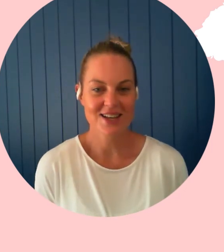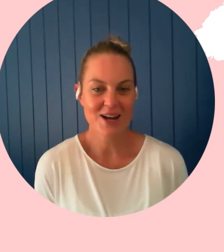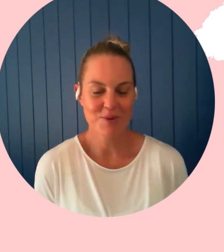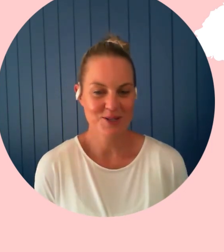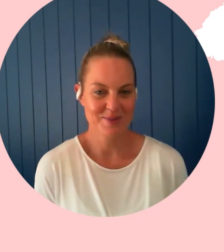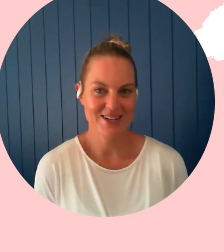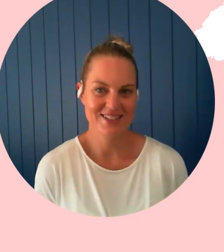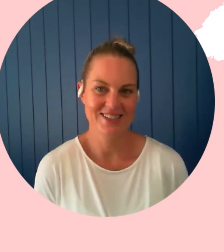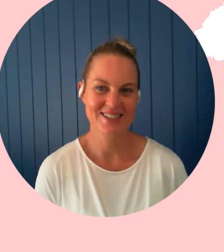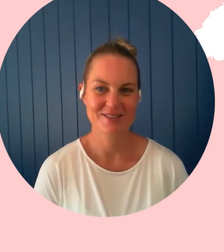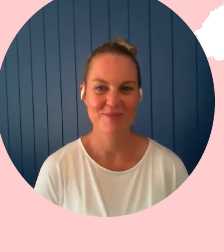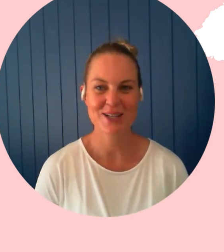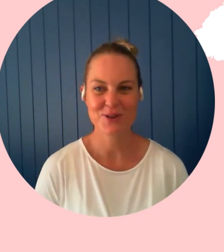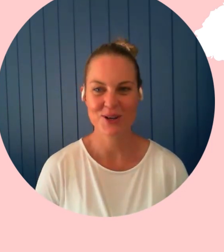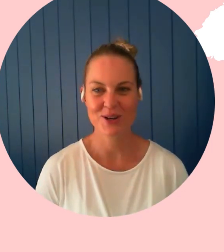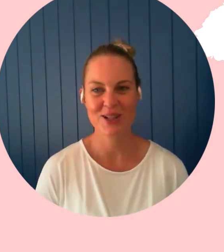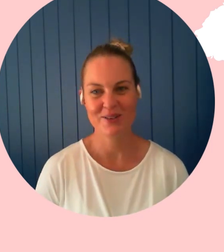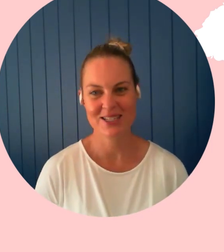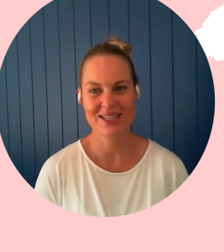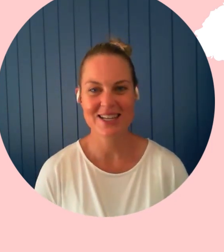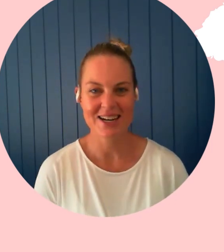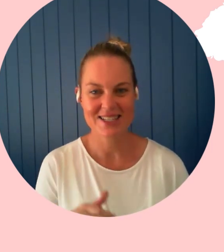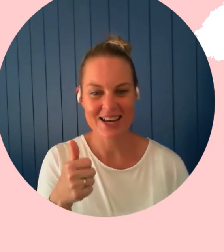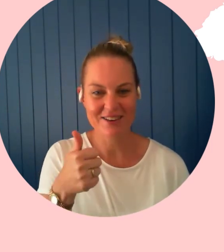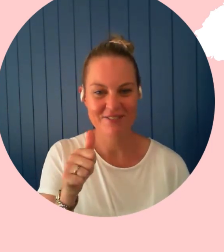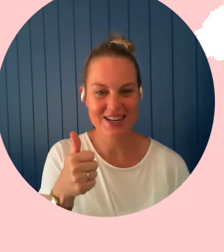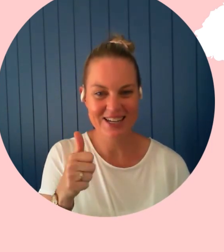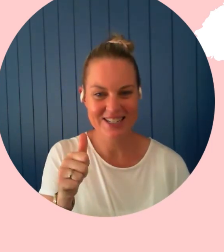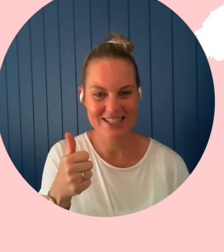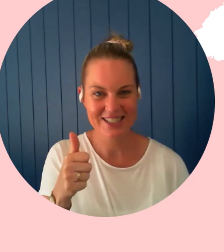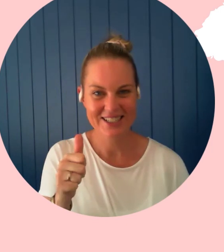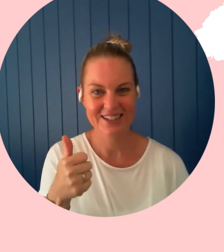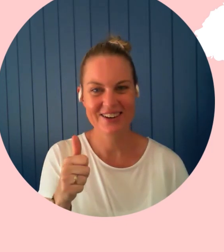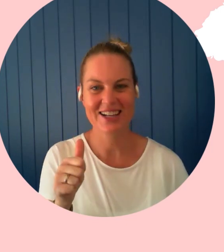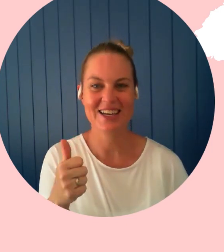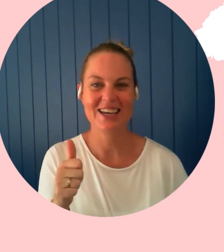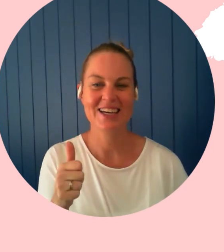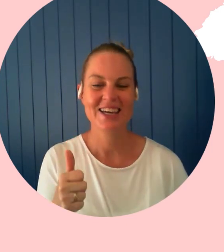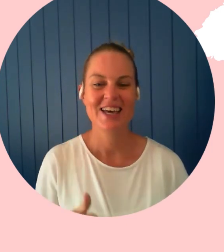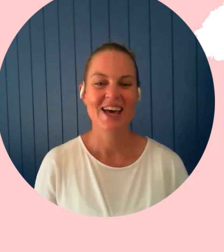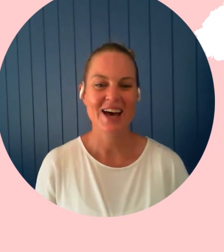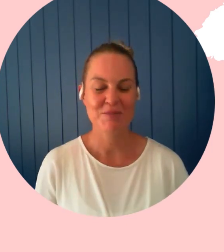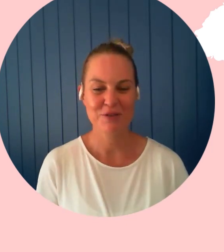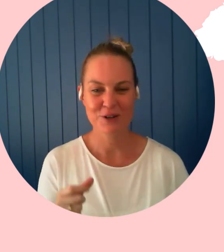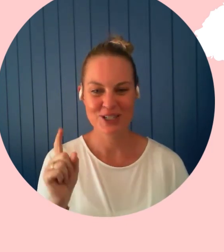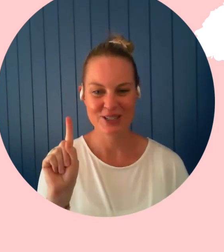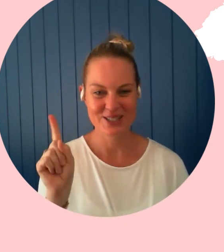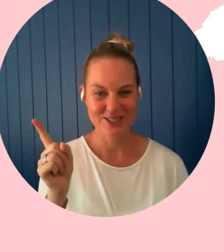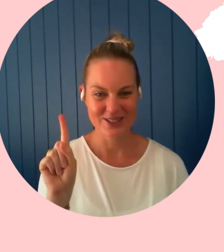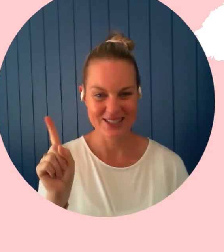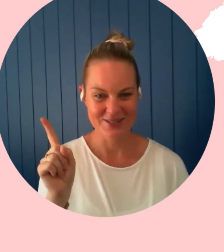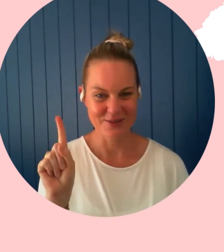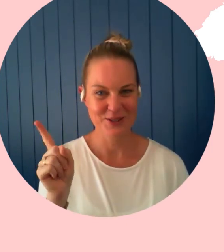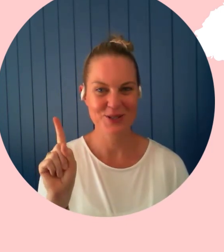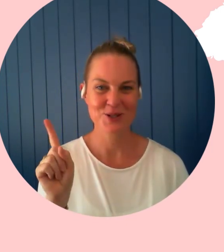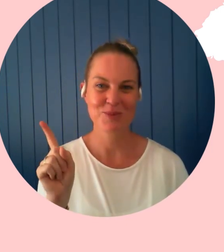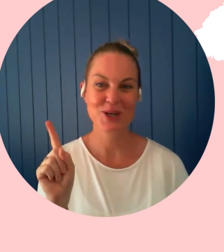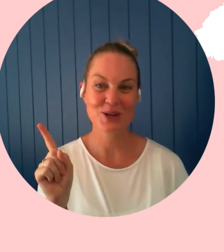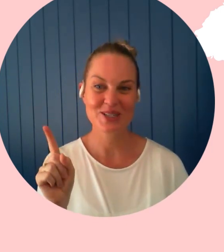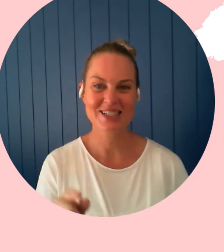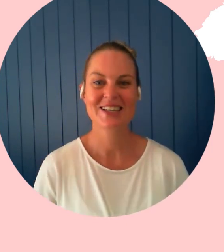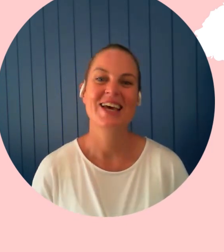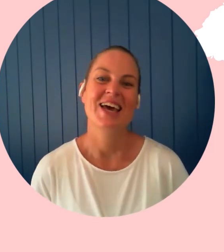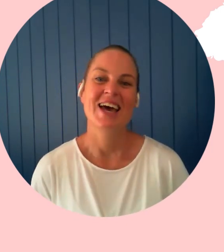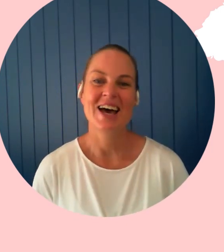sign approximations. My daughter only recently started signing finished correctly before she used to do this one, which was super